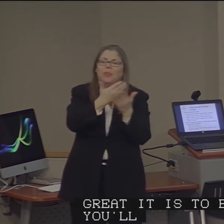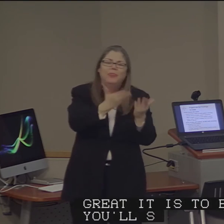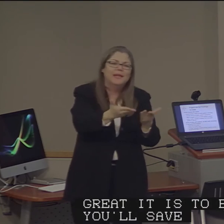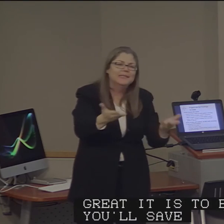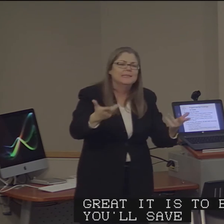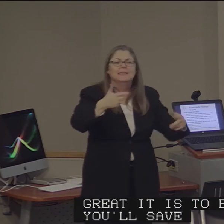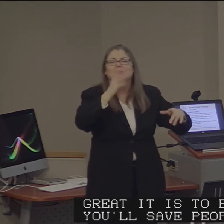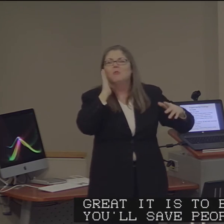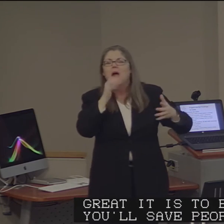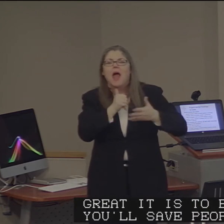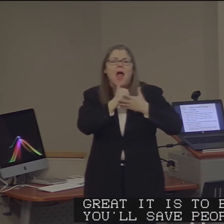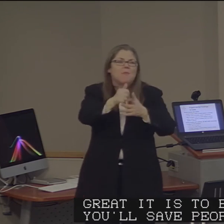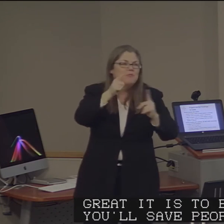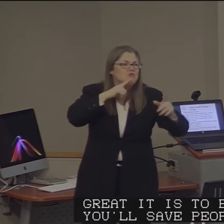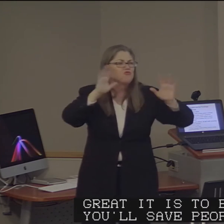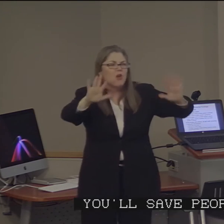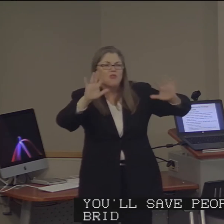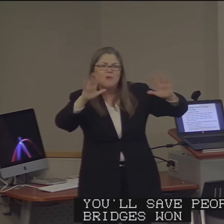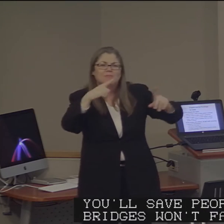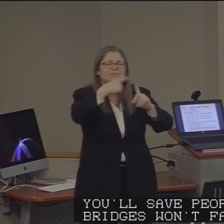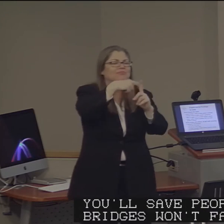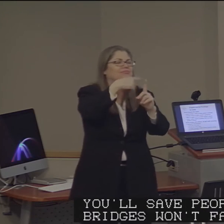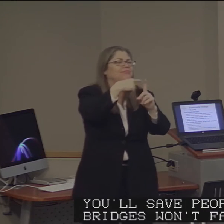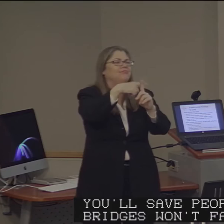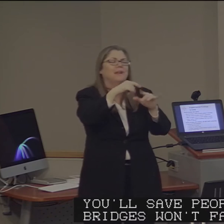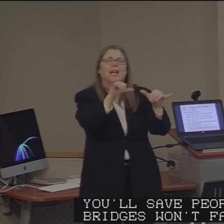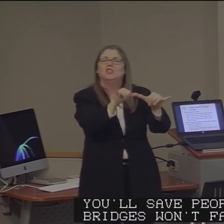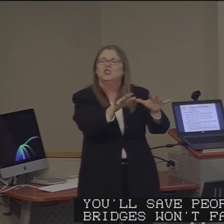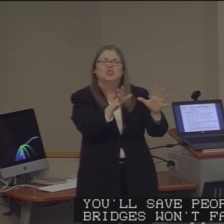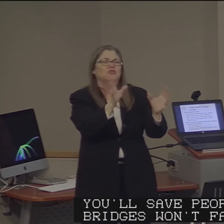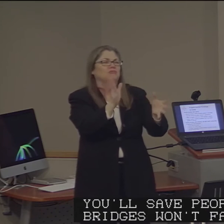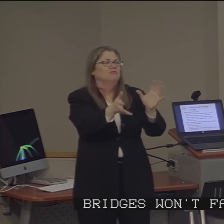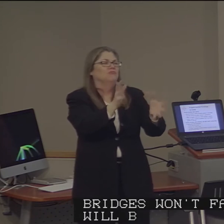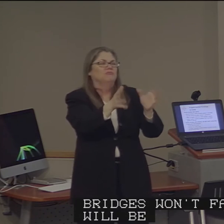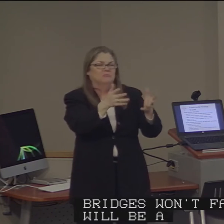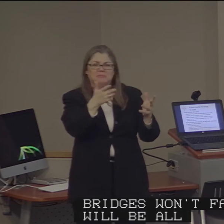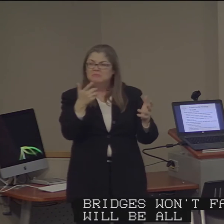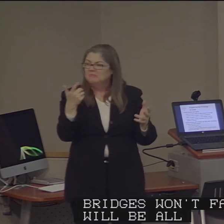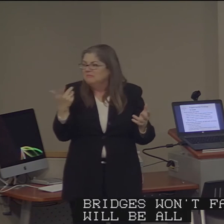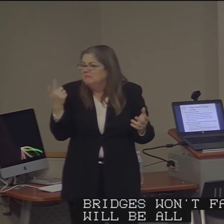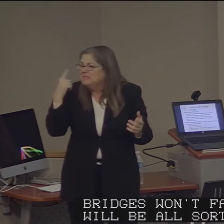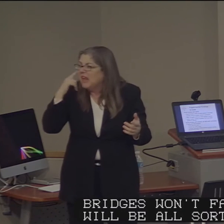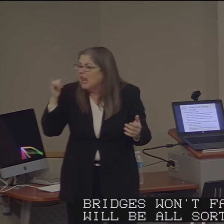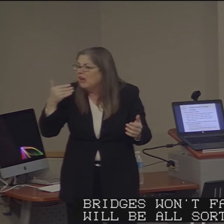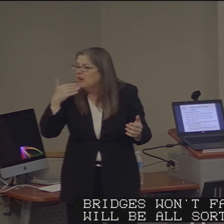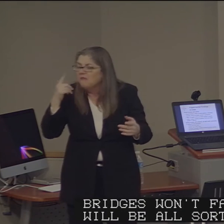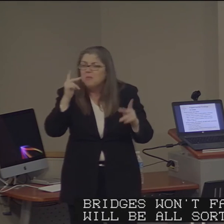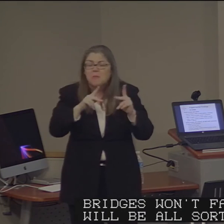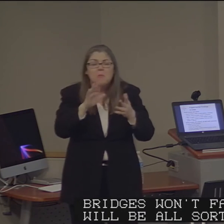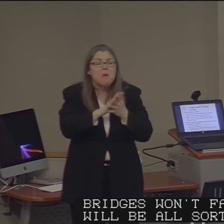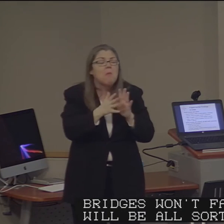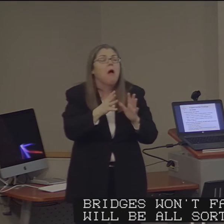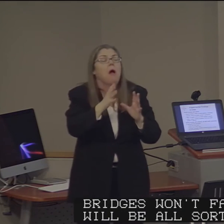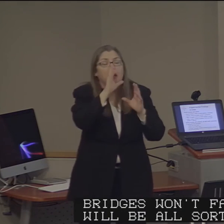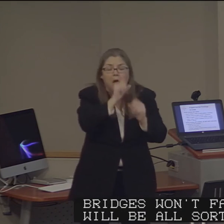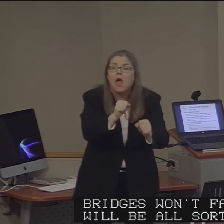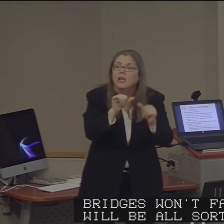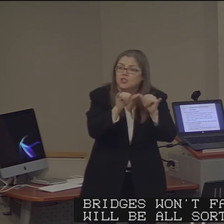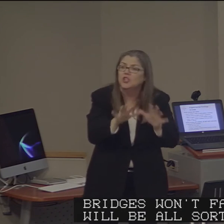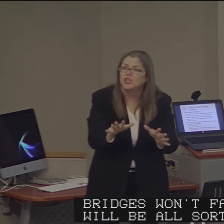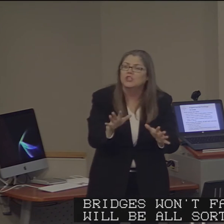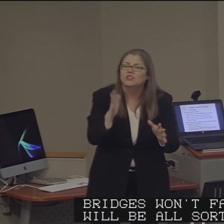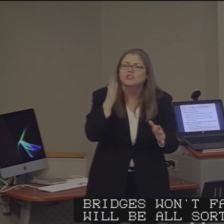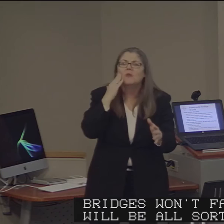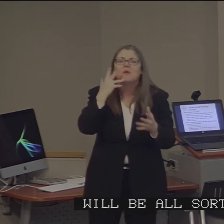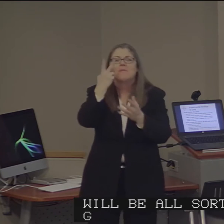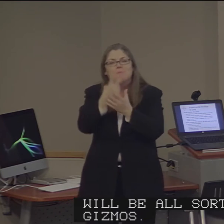their lives. Won't it be great? Don't you want to be an engineer? I mean, this sounds like good stuff for getting people to be engineers, too. So you need to have an